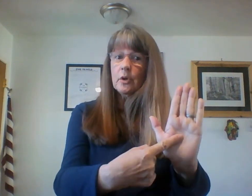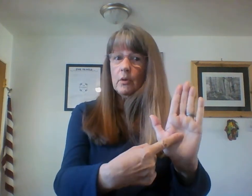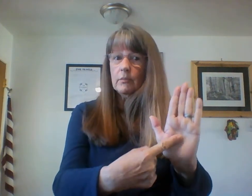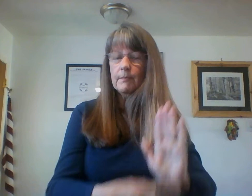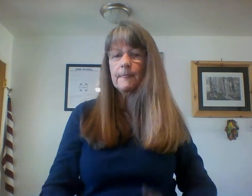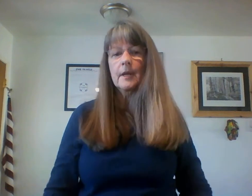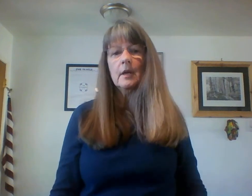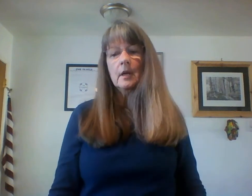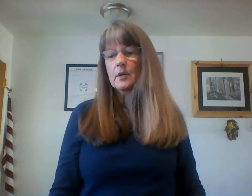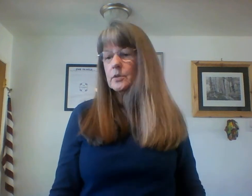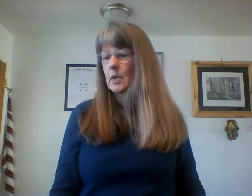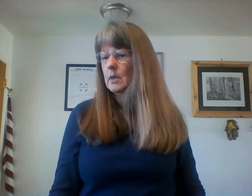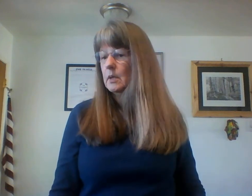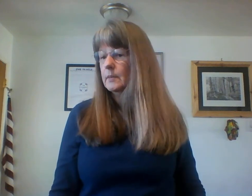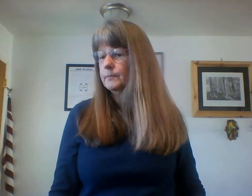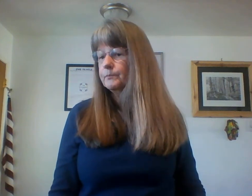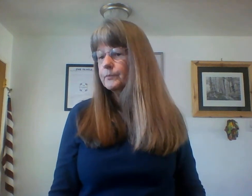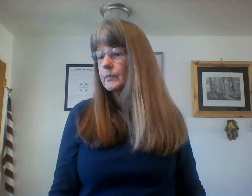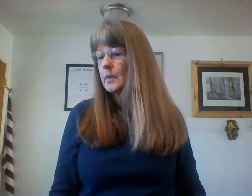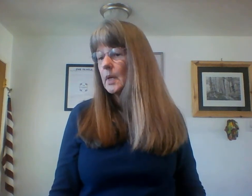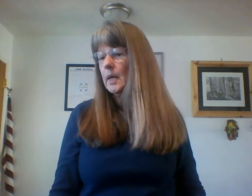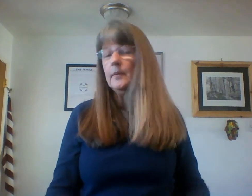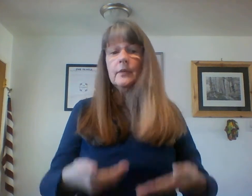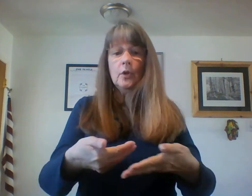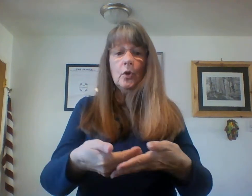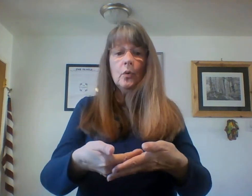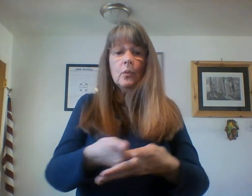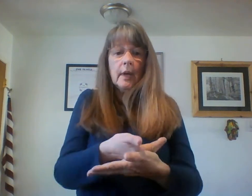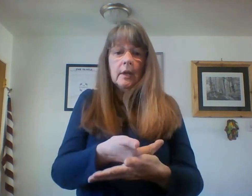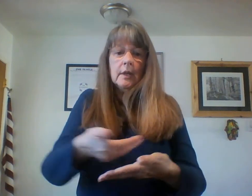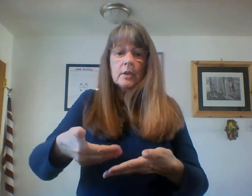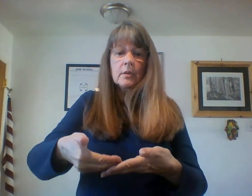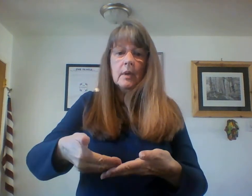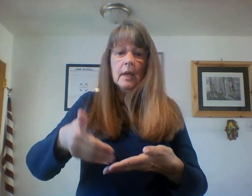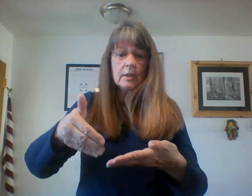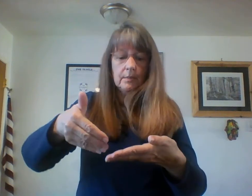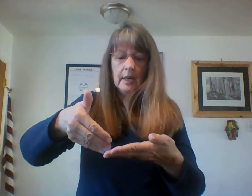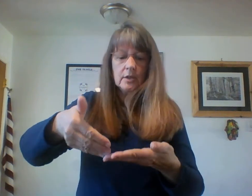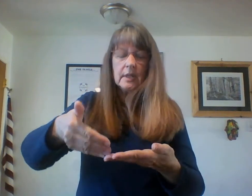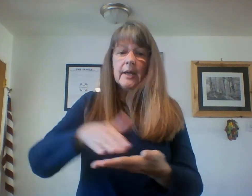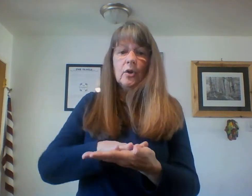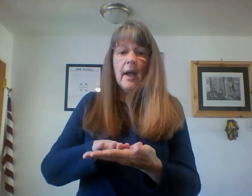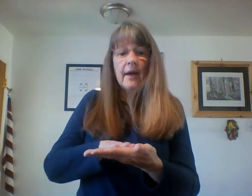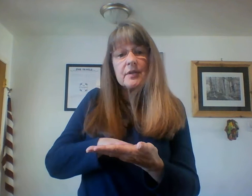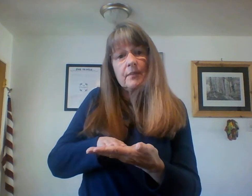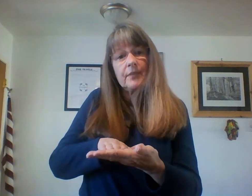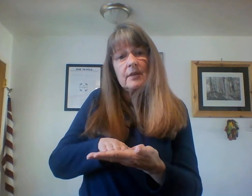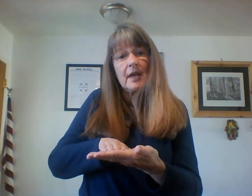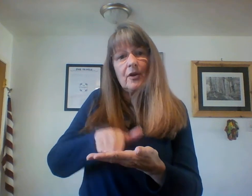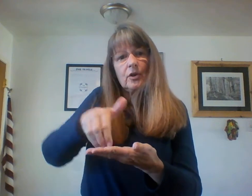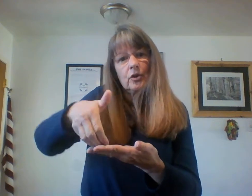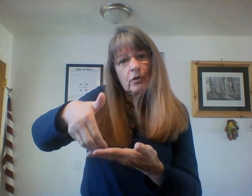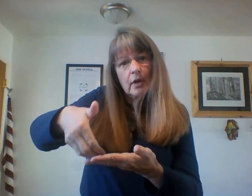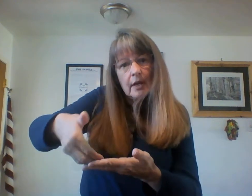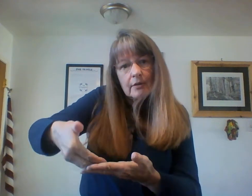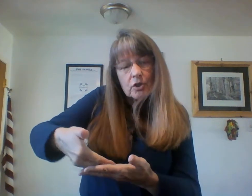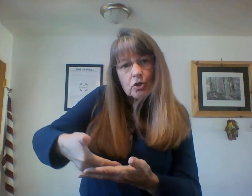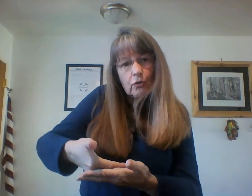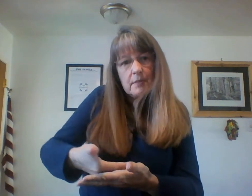Show. So new, and it's like you have something there and you're scraping